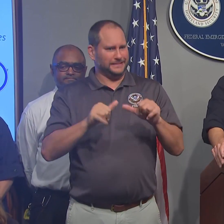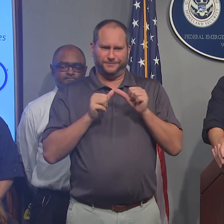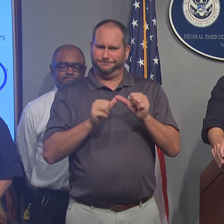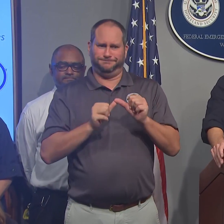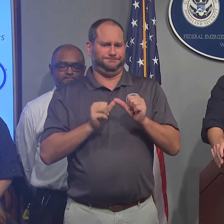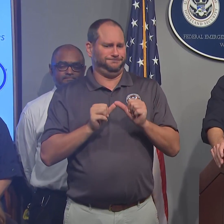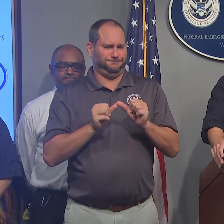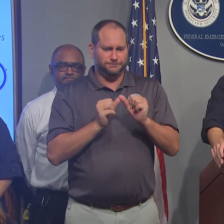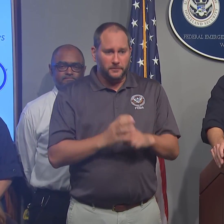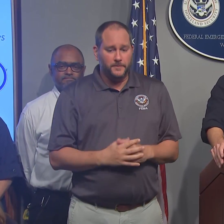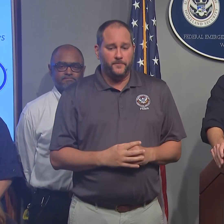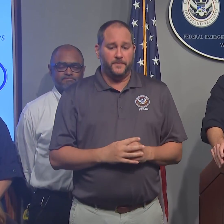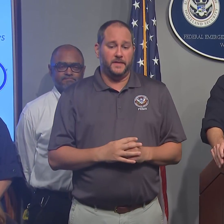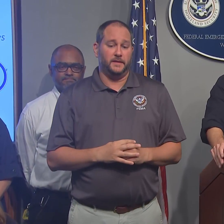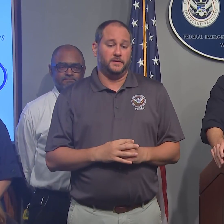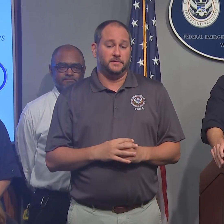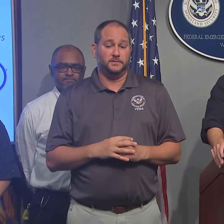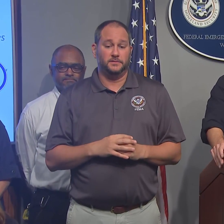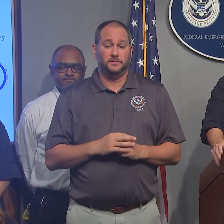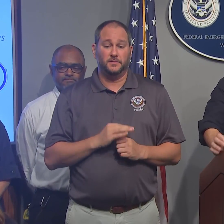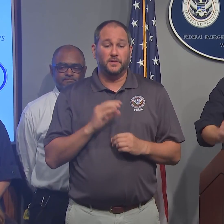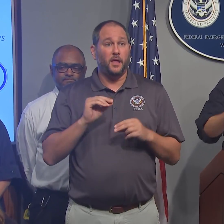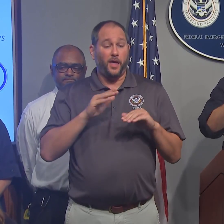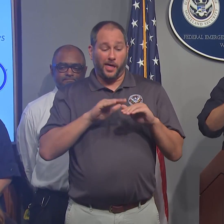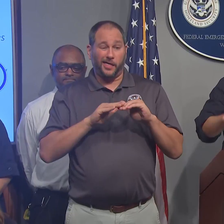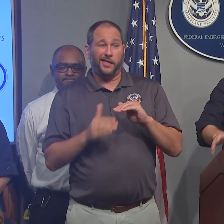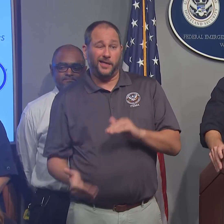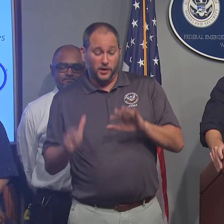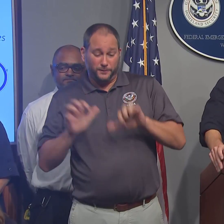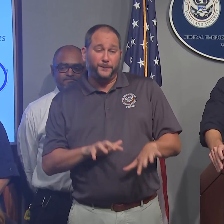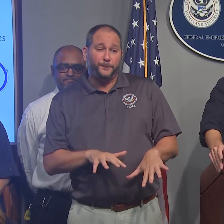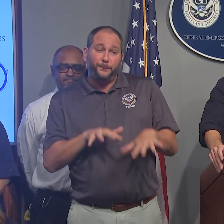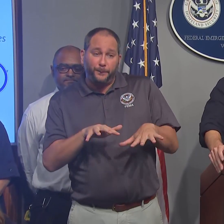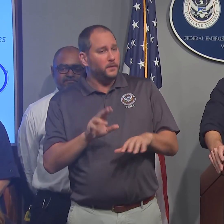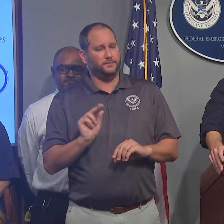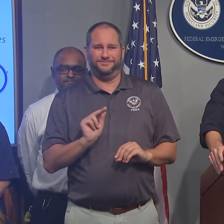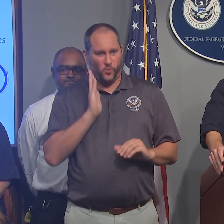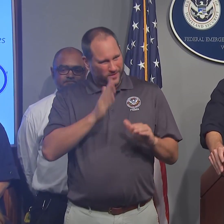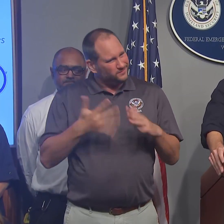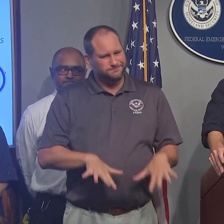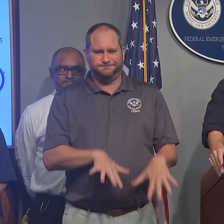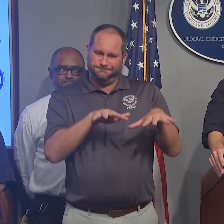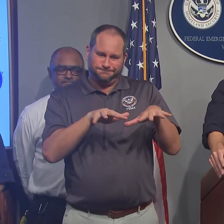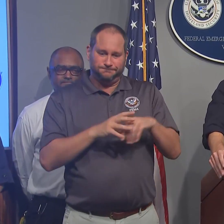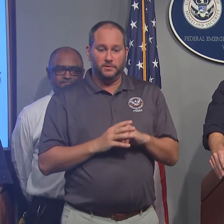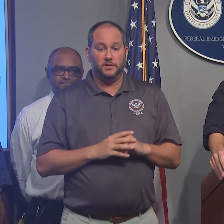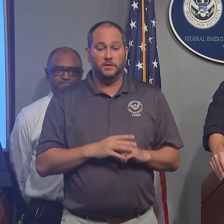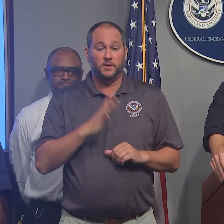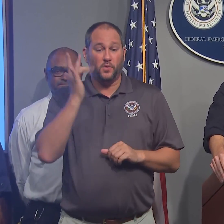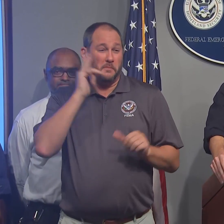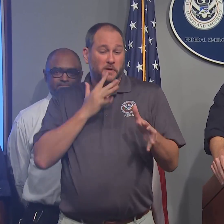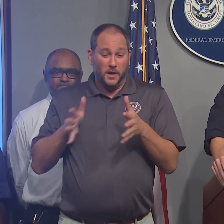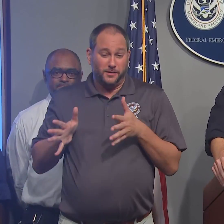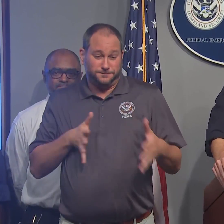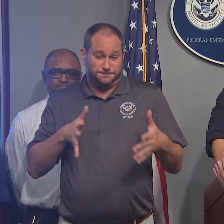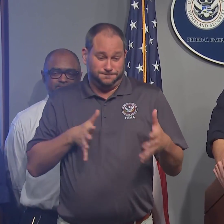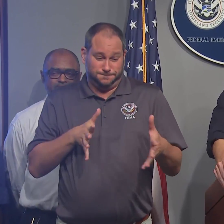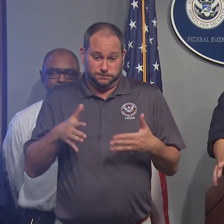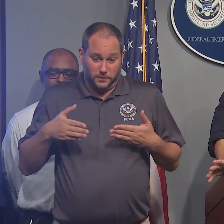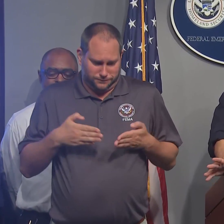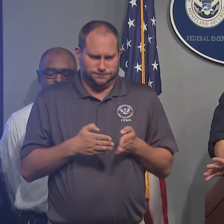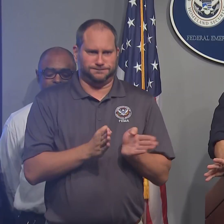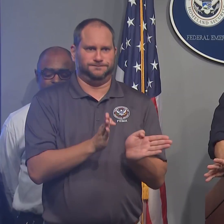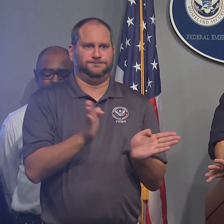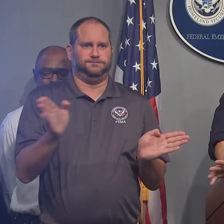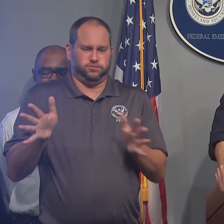Here's why. As the system's encroaching on the coast, the wind field is expanded. So what you're going to start seeing in a matter of hours, in